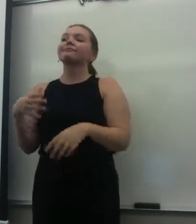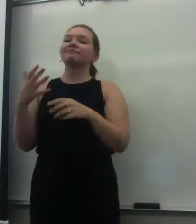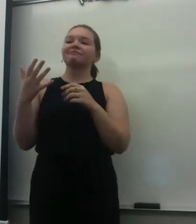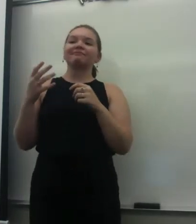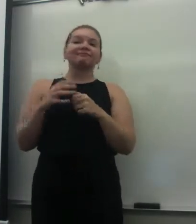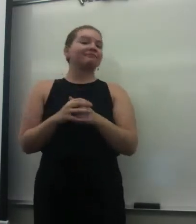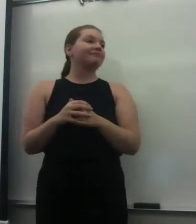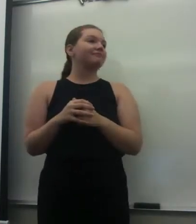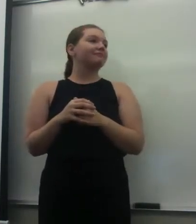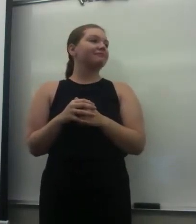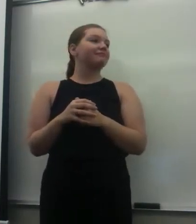member of the jury,